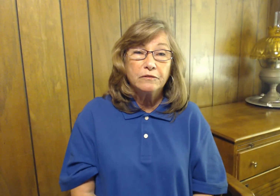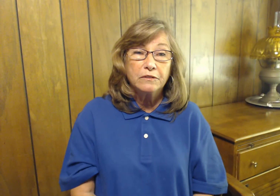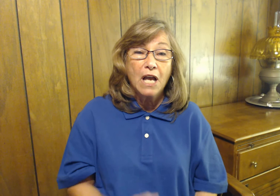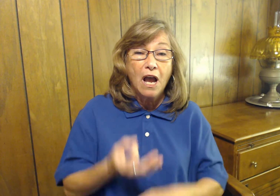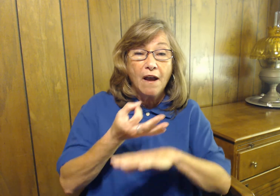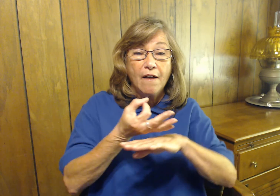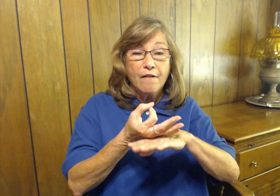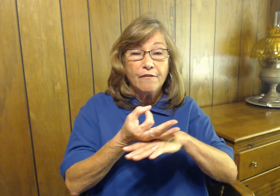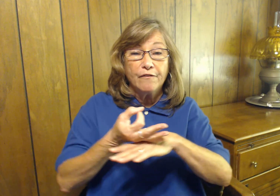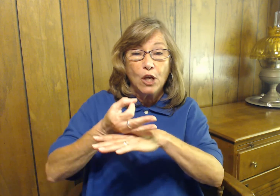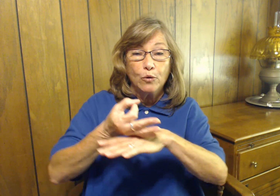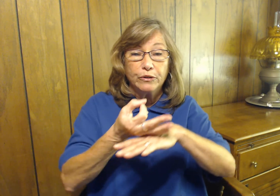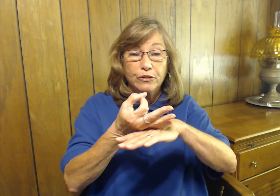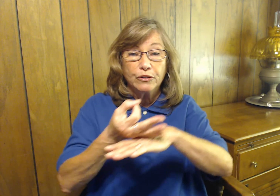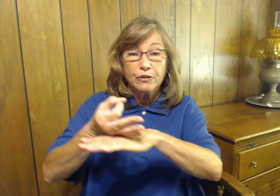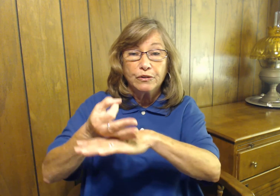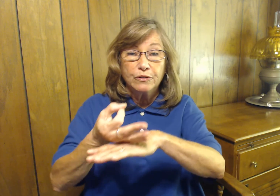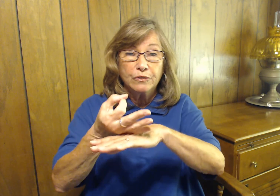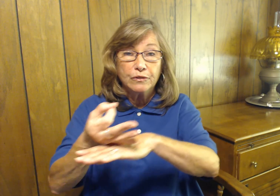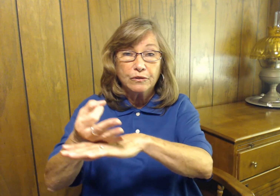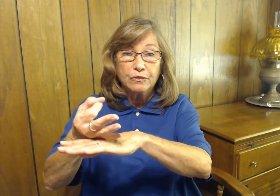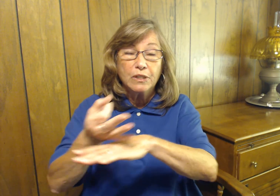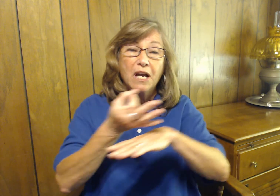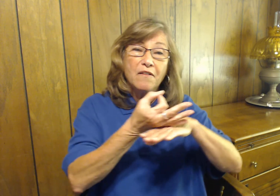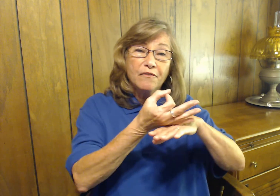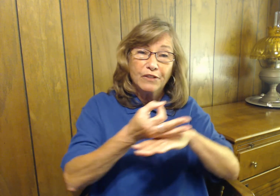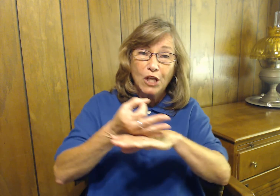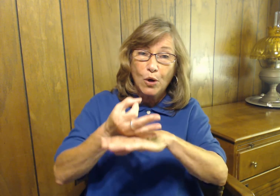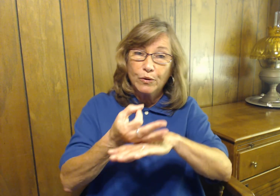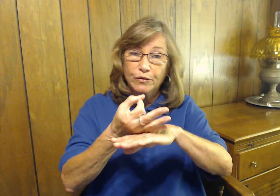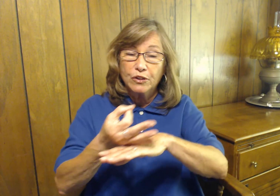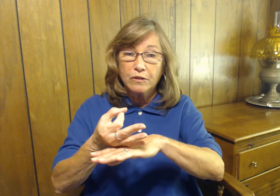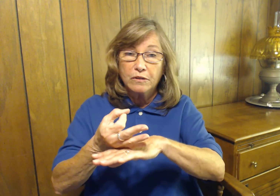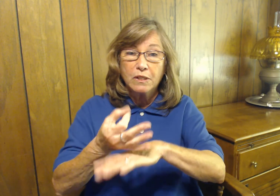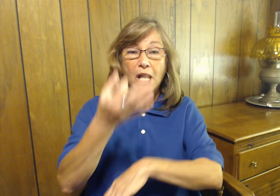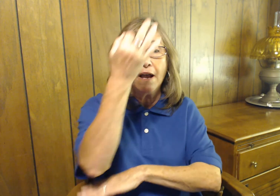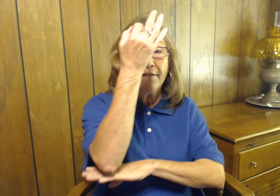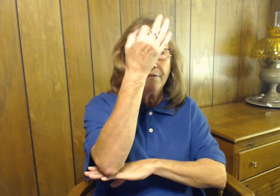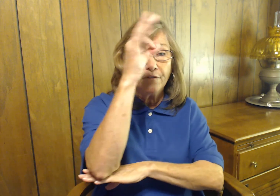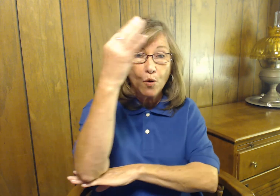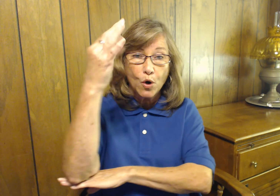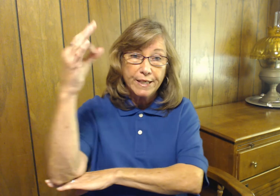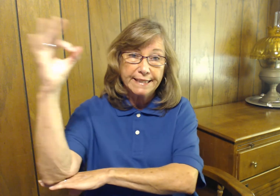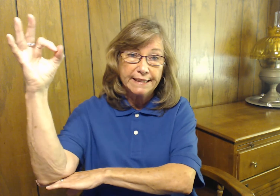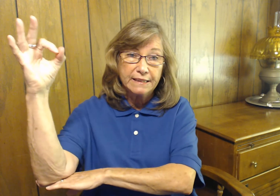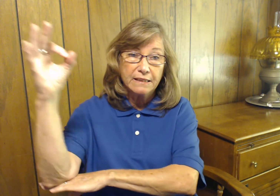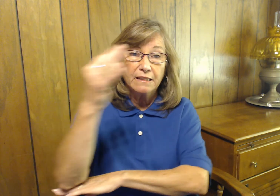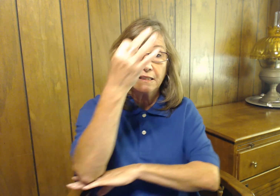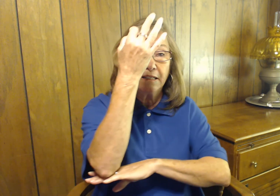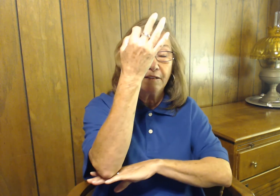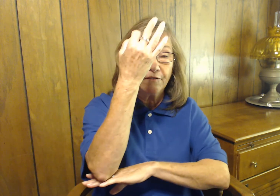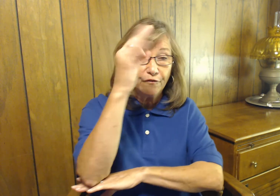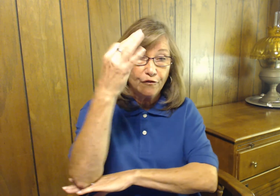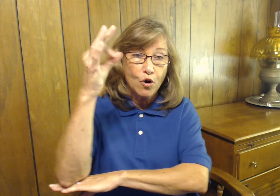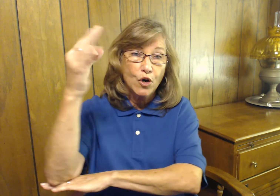float forest forest grass